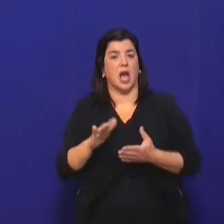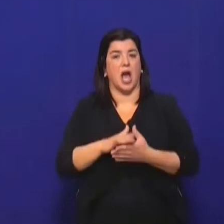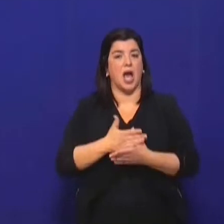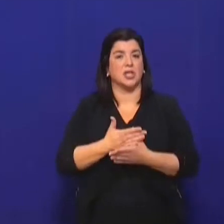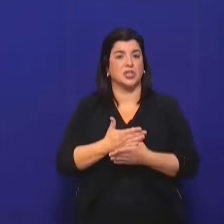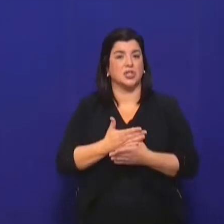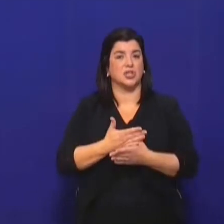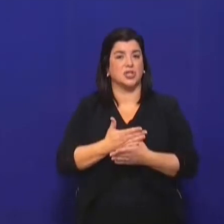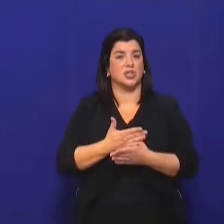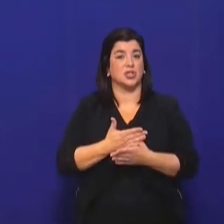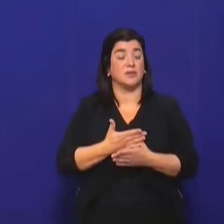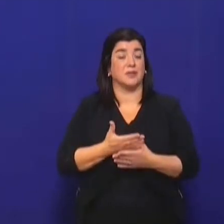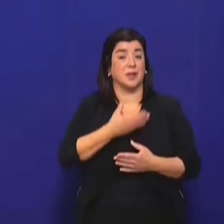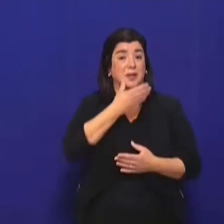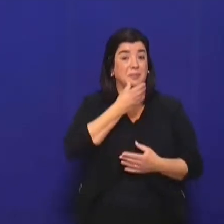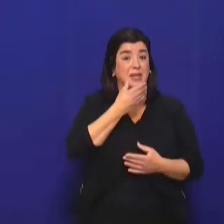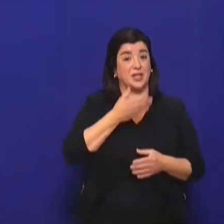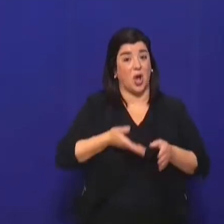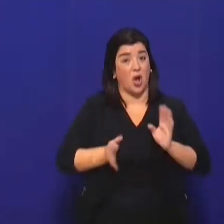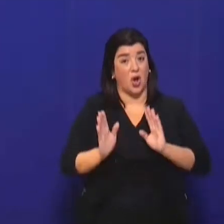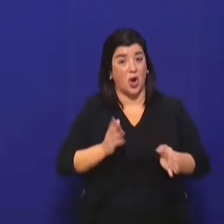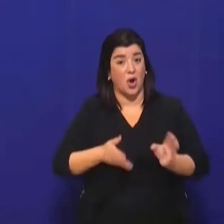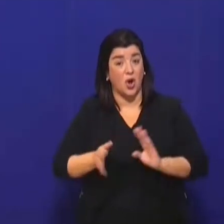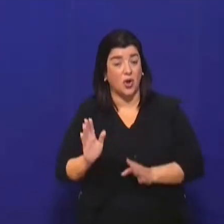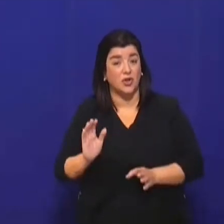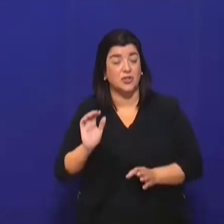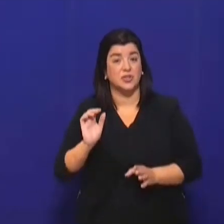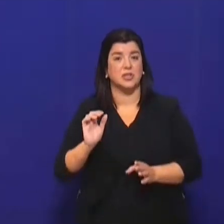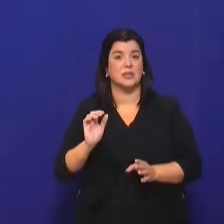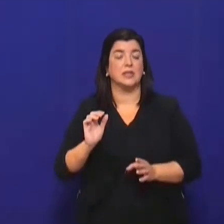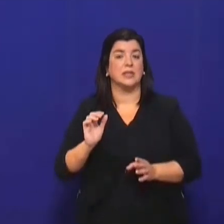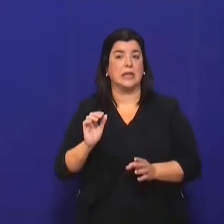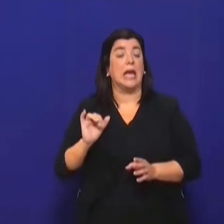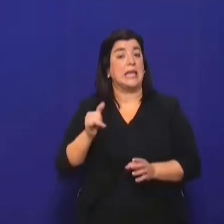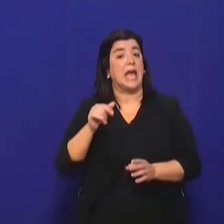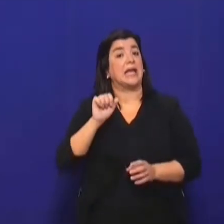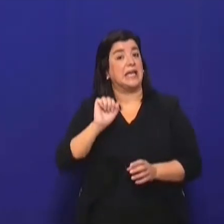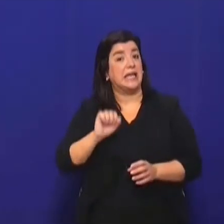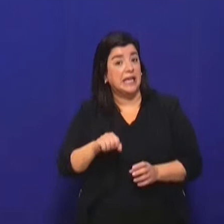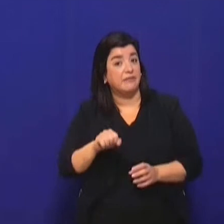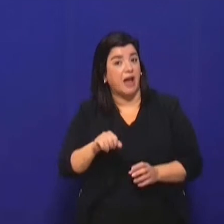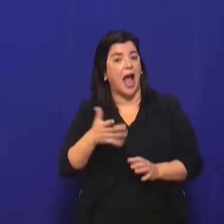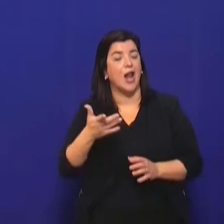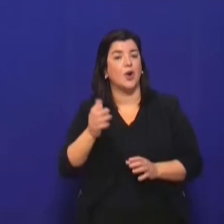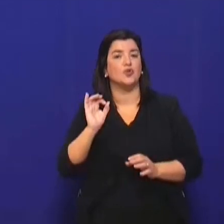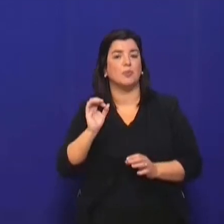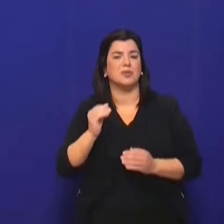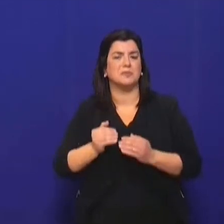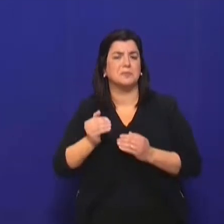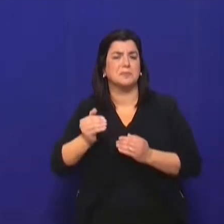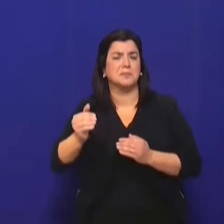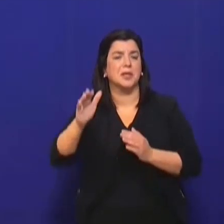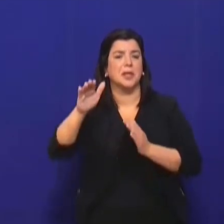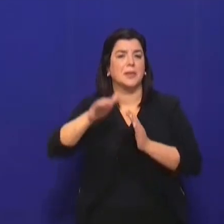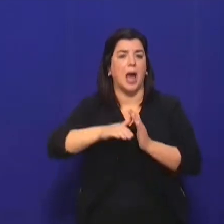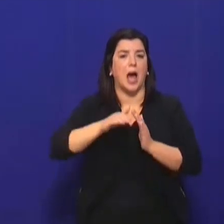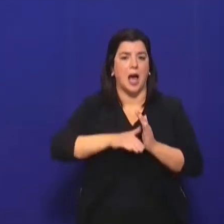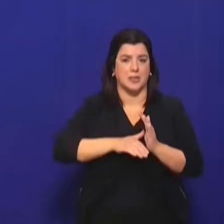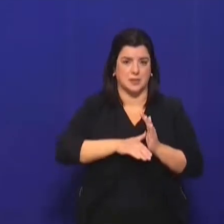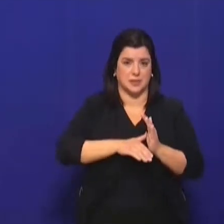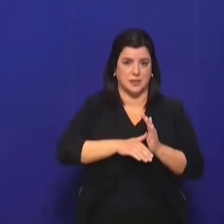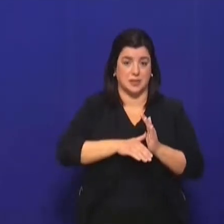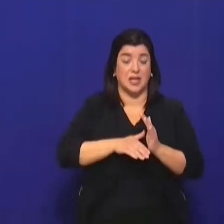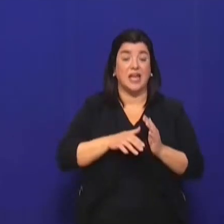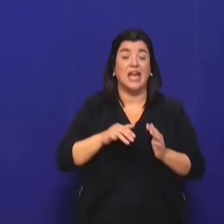hemm propju fil-miliet allura mbagħad matul li għaddi żmien tibda tara li jonsu, ħalli aħna naraw jekk hemm bżonn li